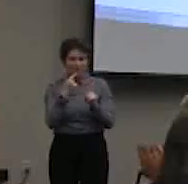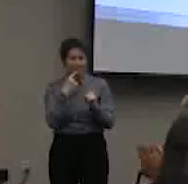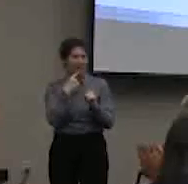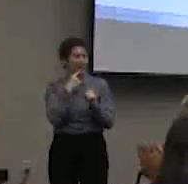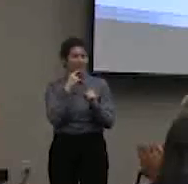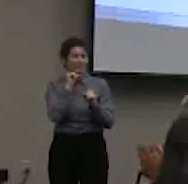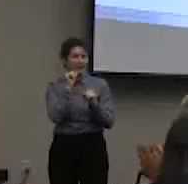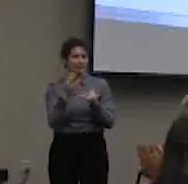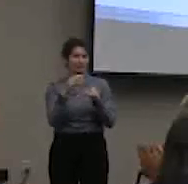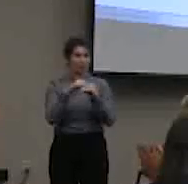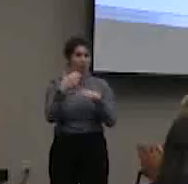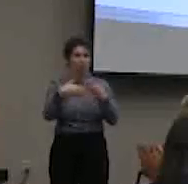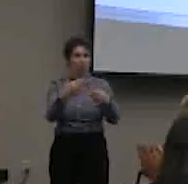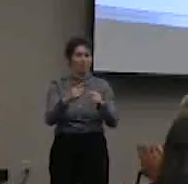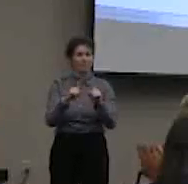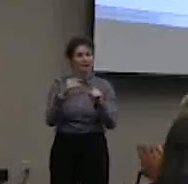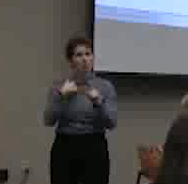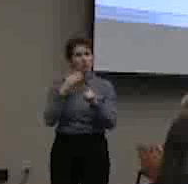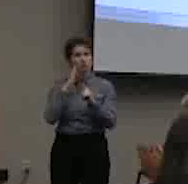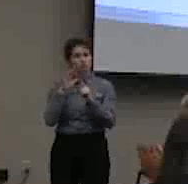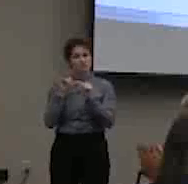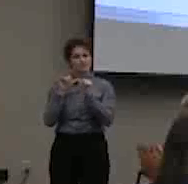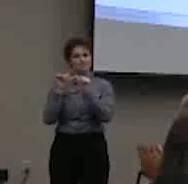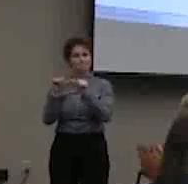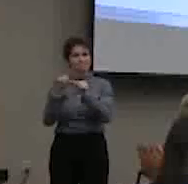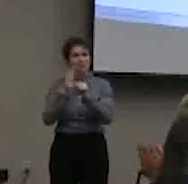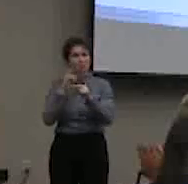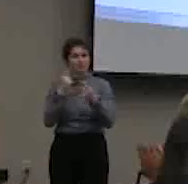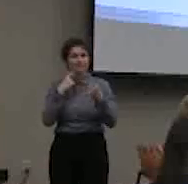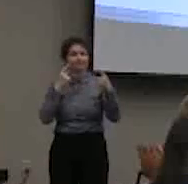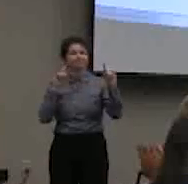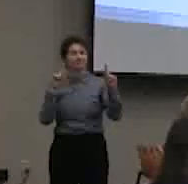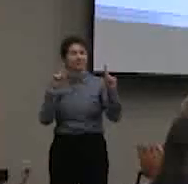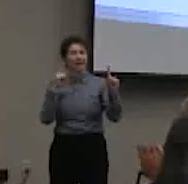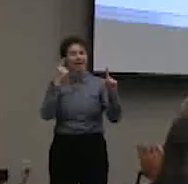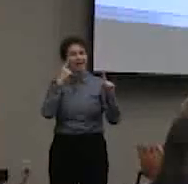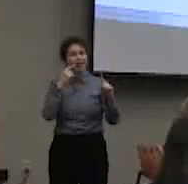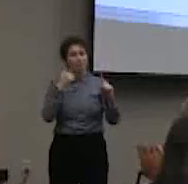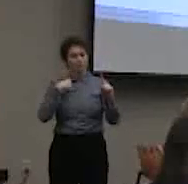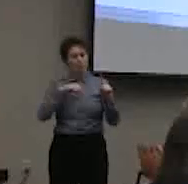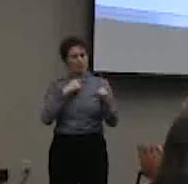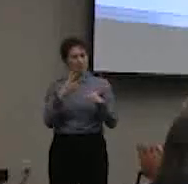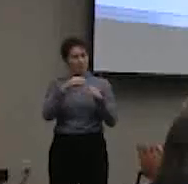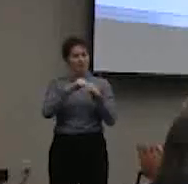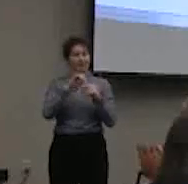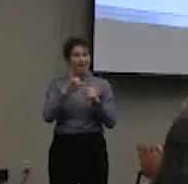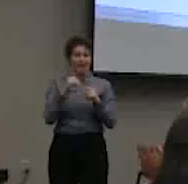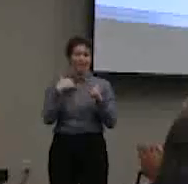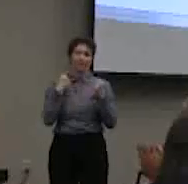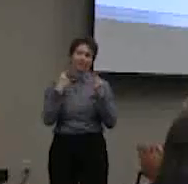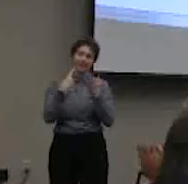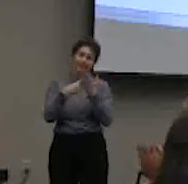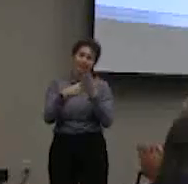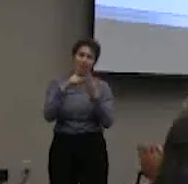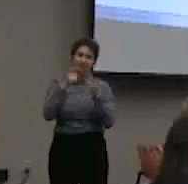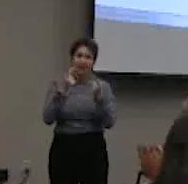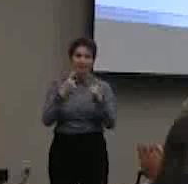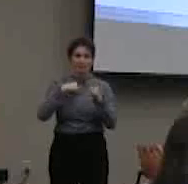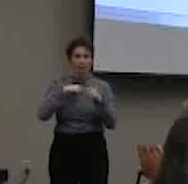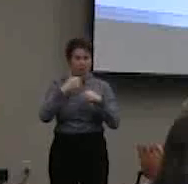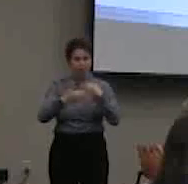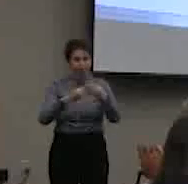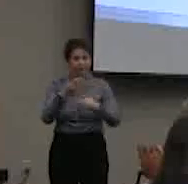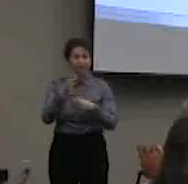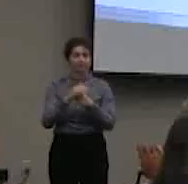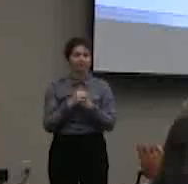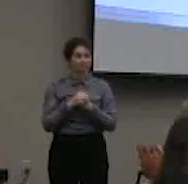but that you're running a race and you're going to try to win this thing. And so I think we have a role to play in that, and there's certainly a lot of discussions to be had as we move forward in all those areas. Thank you.